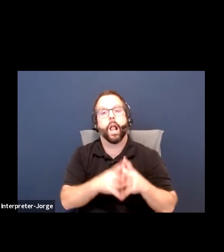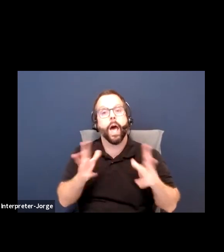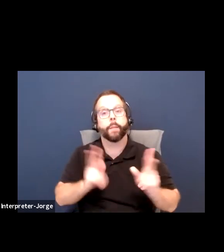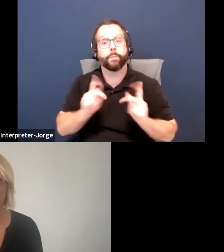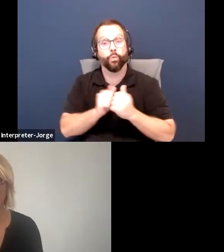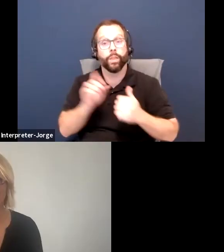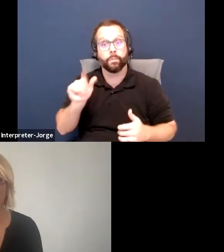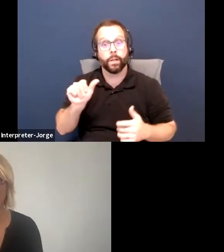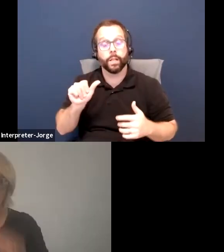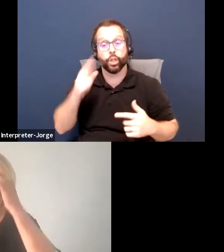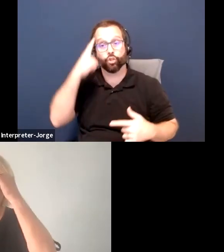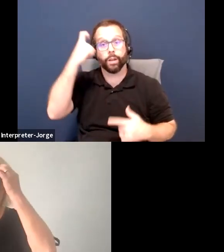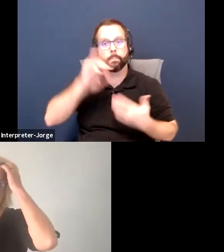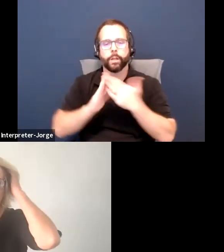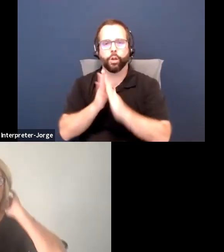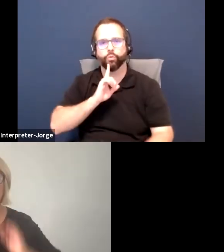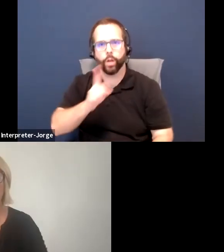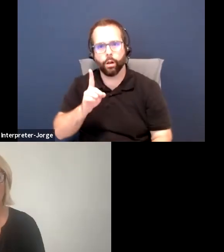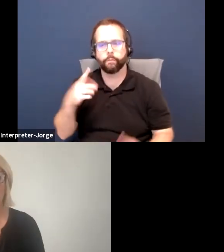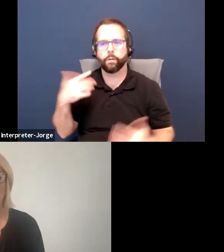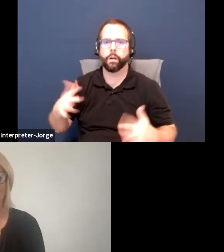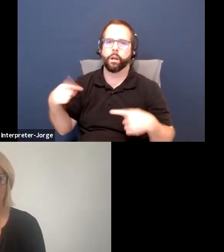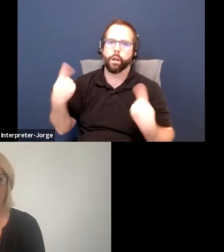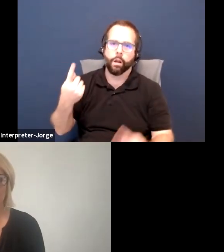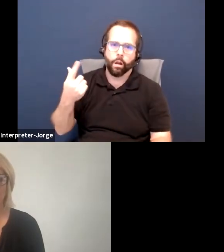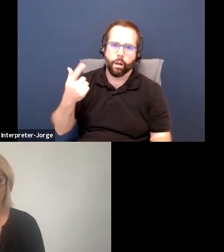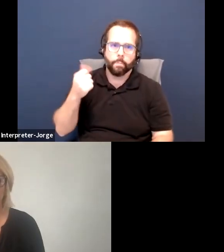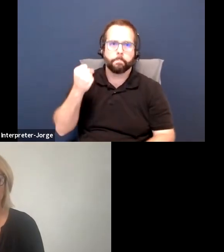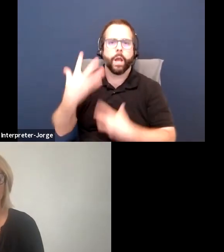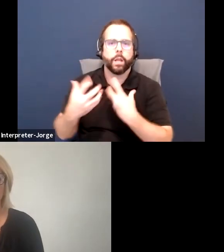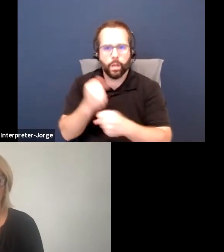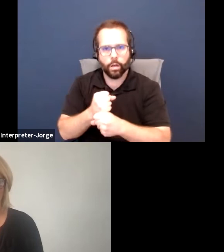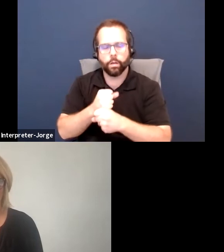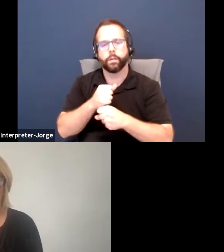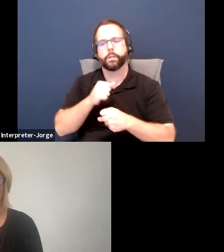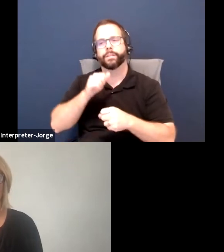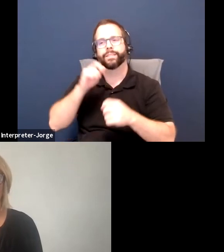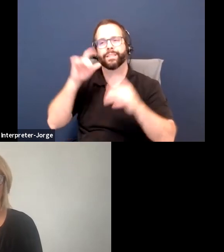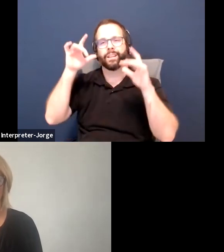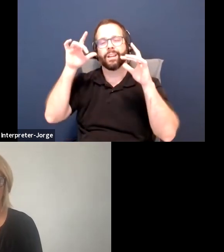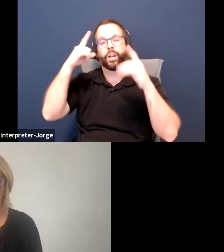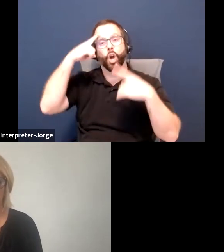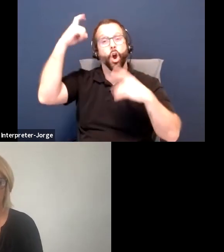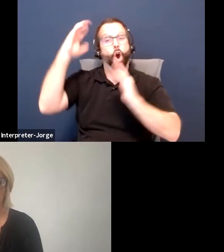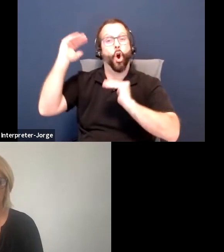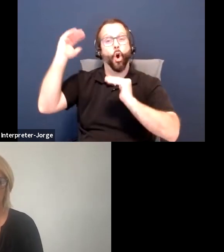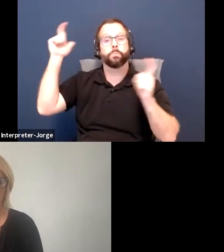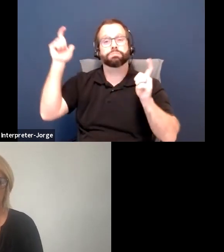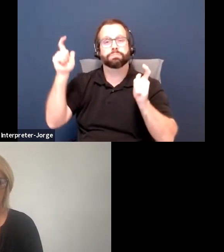disabilities after decades of, at best, slowly chipping away from at this institutional